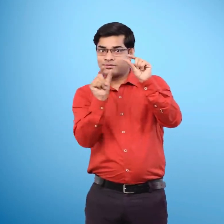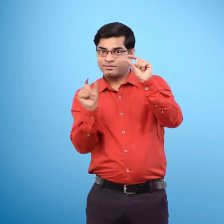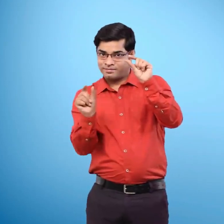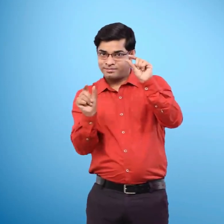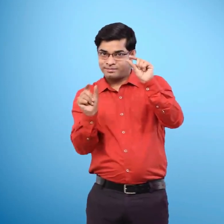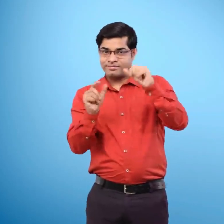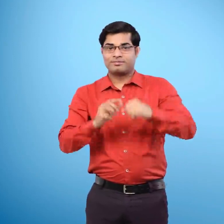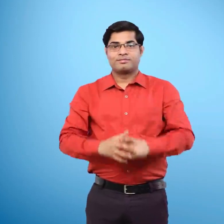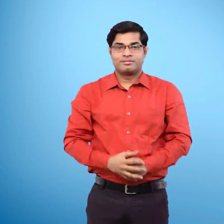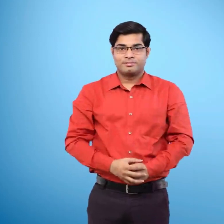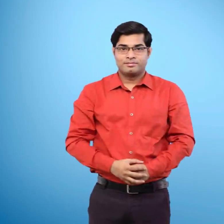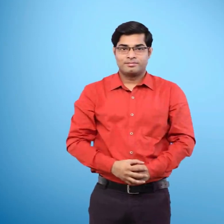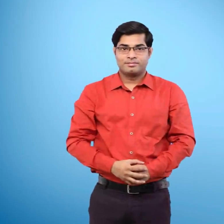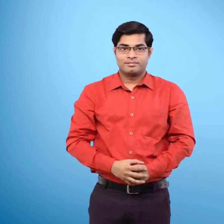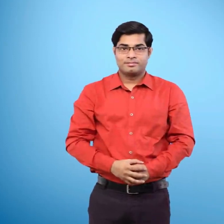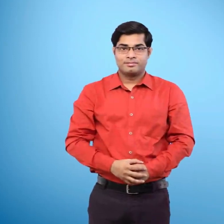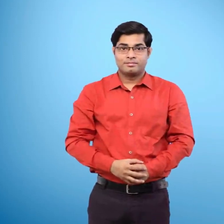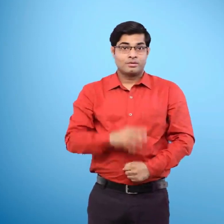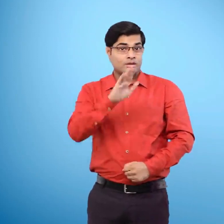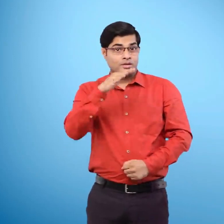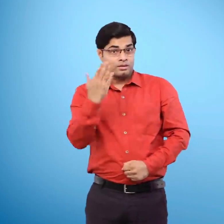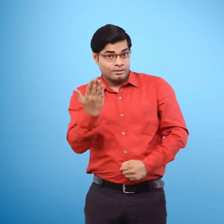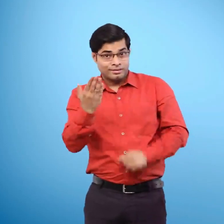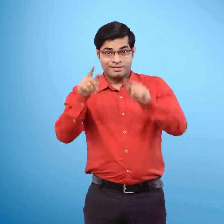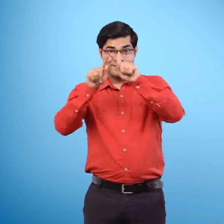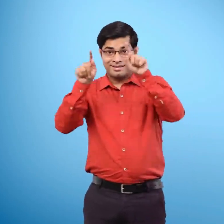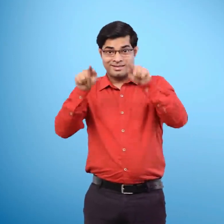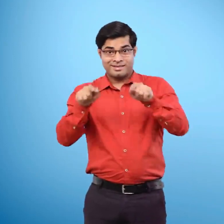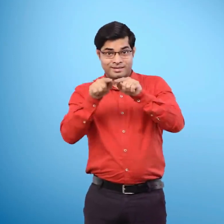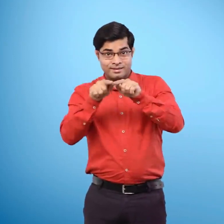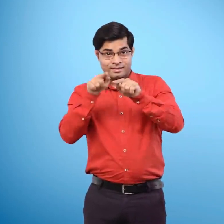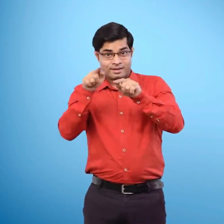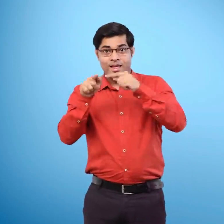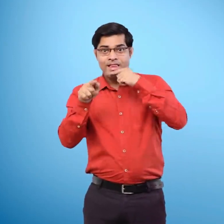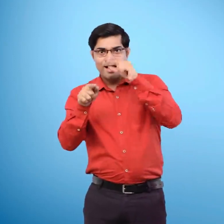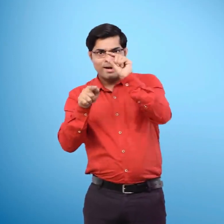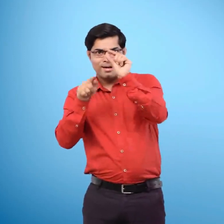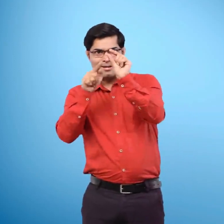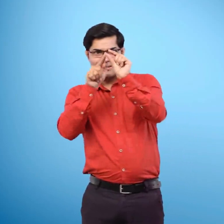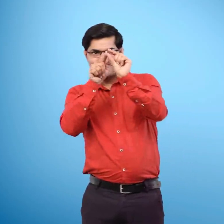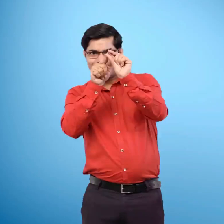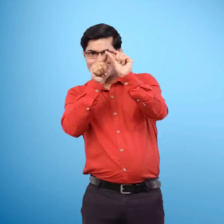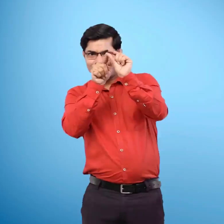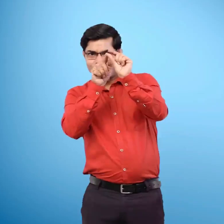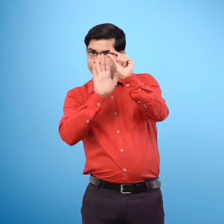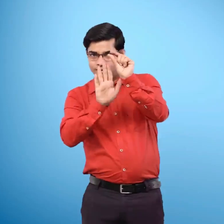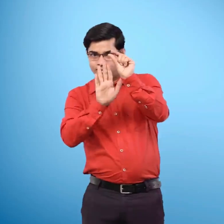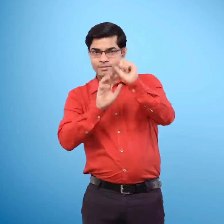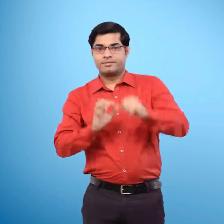corner to make 3 circles in the box. And box 4. Small red